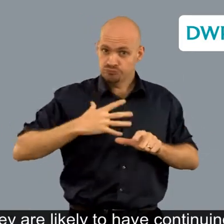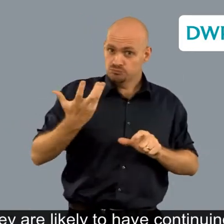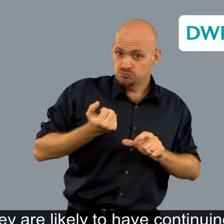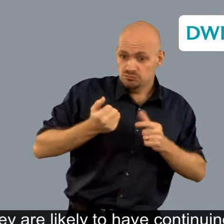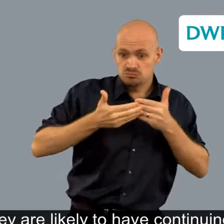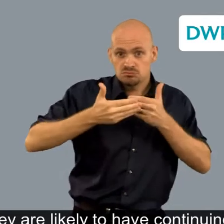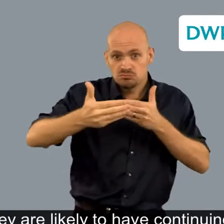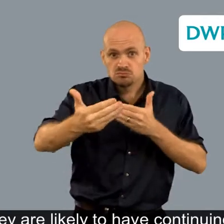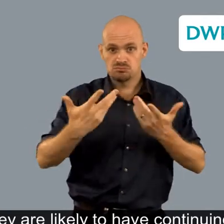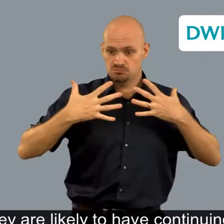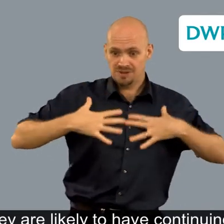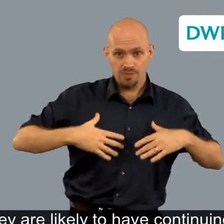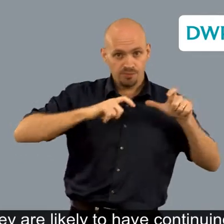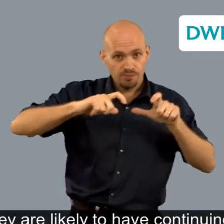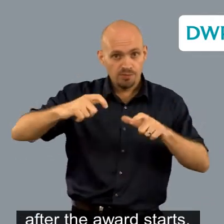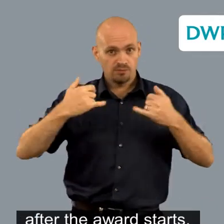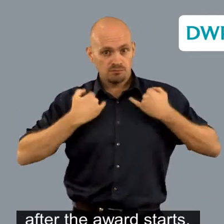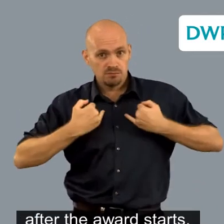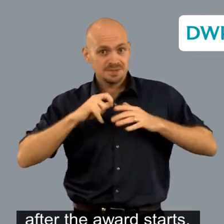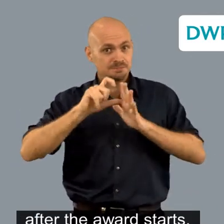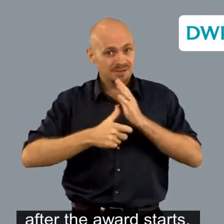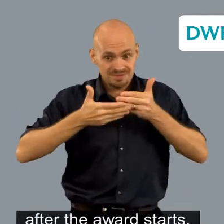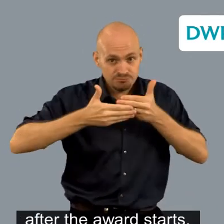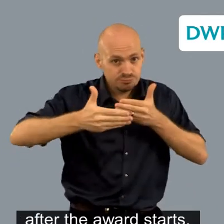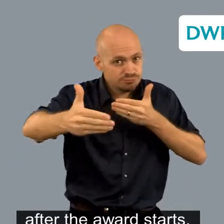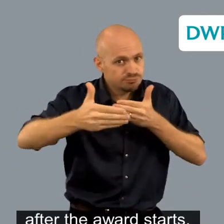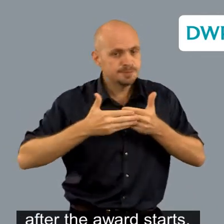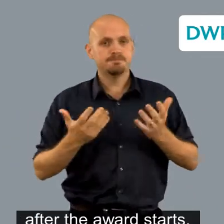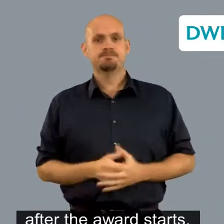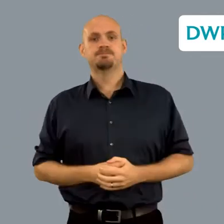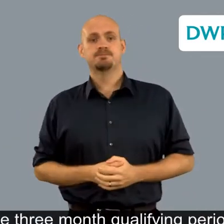needs for a specified period after the award starts.